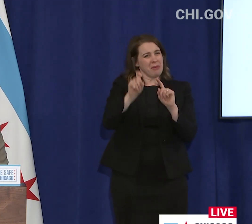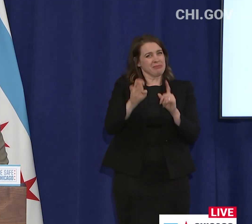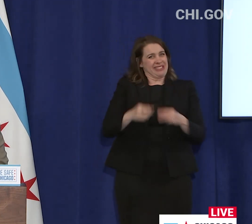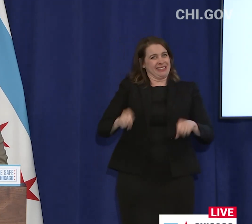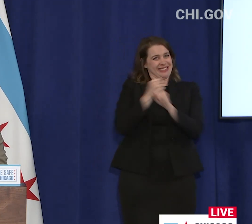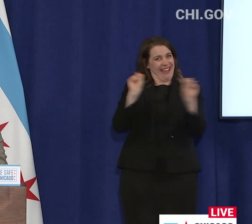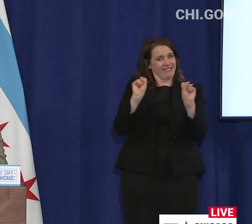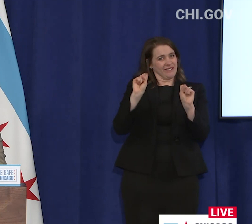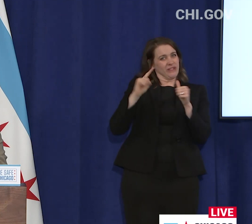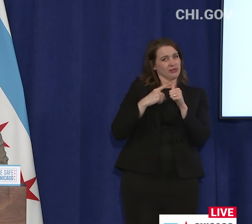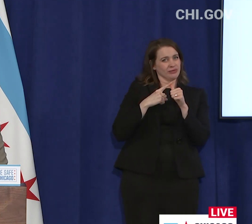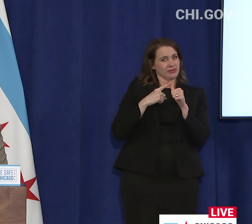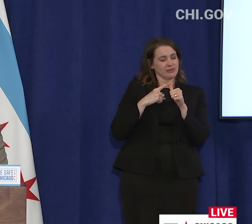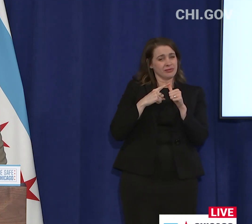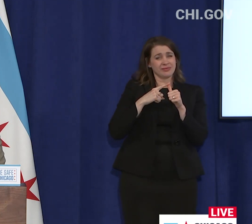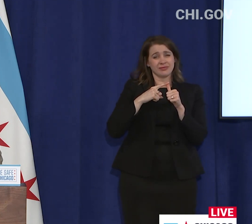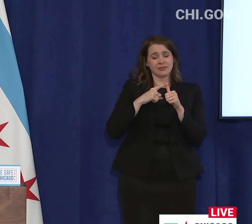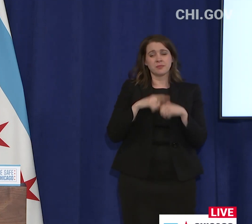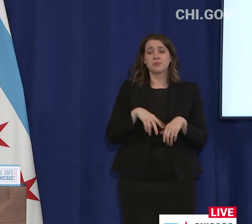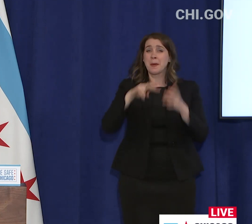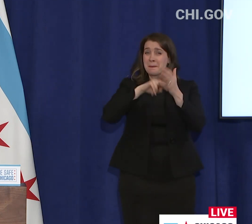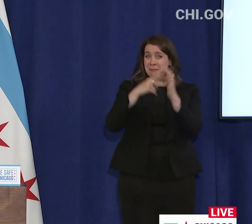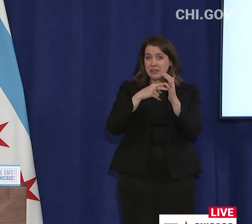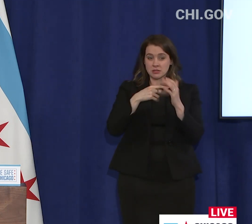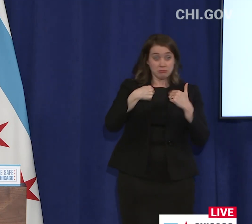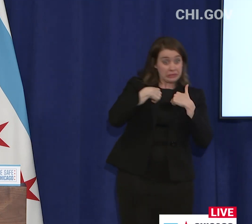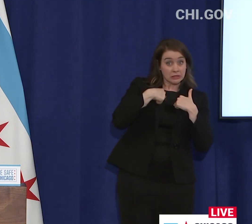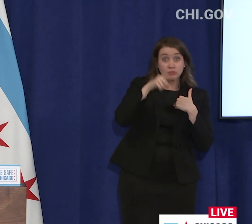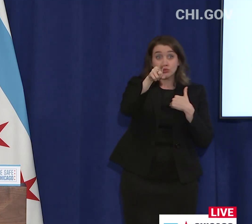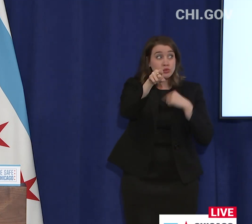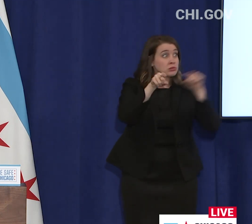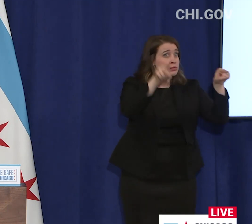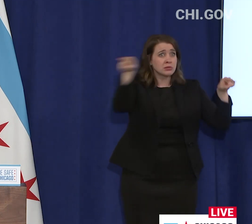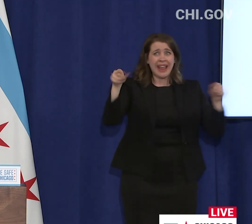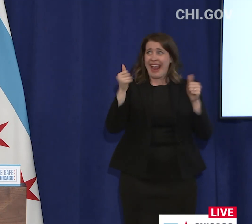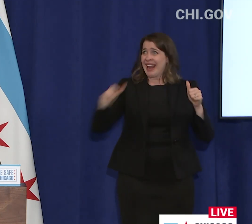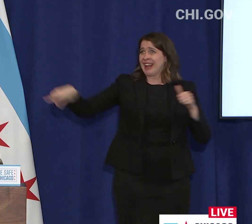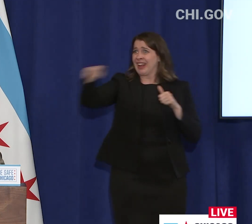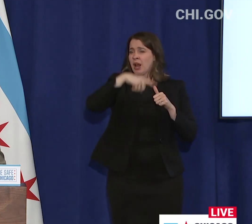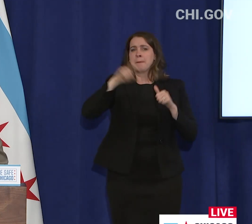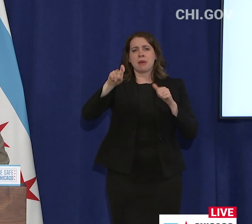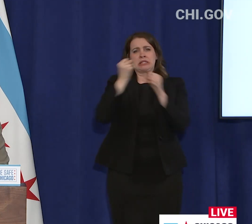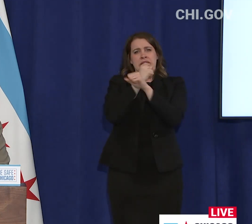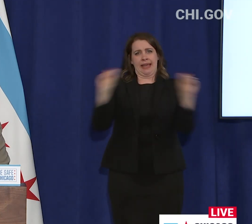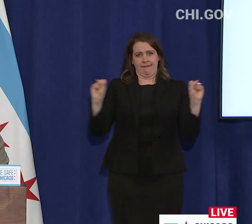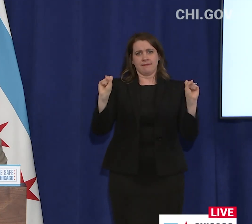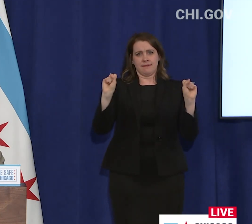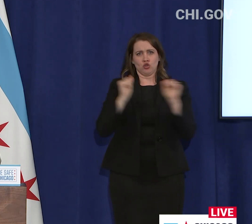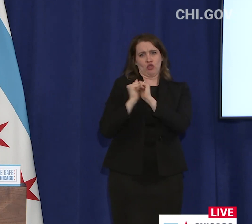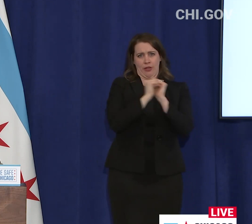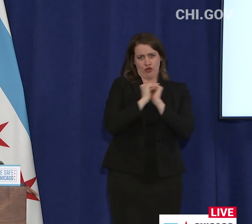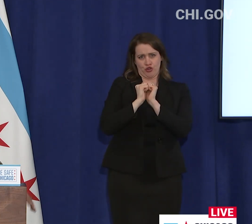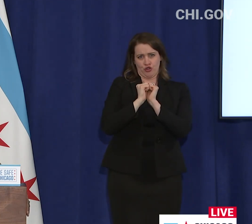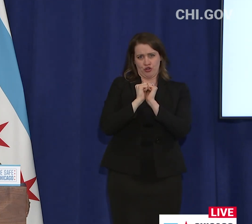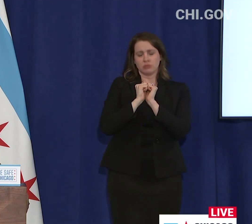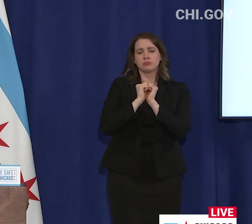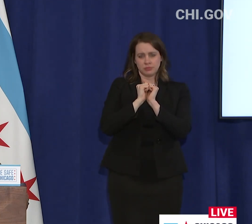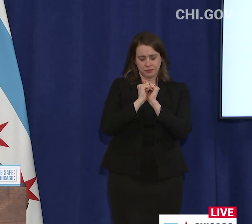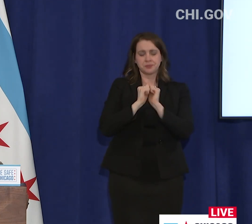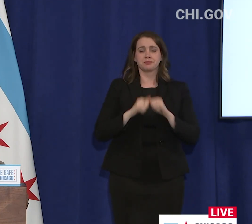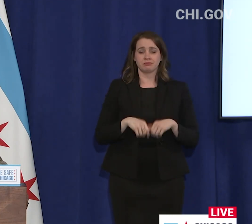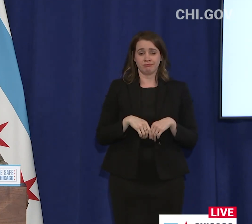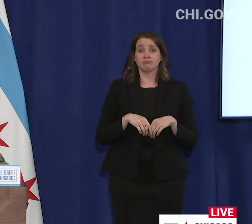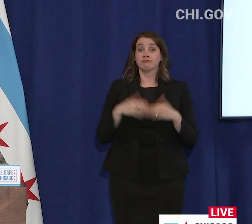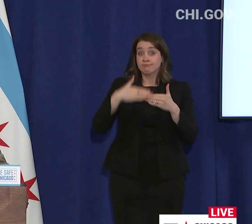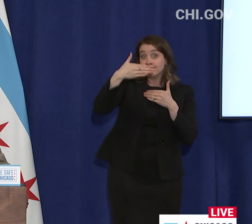us, you and me, to focus on being safe together. It's in that same spirit that we're also embarking on a